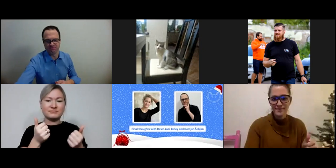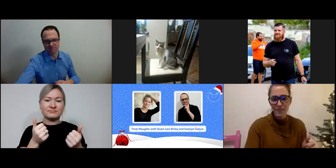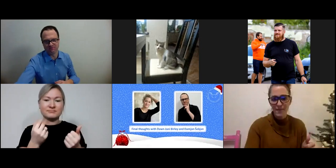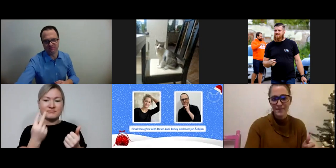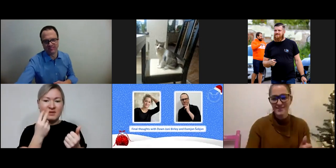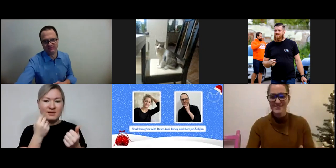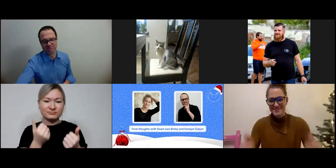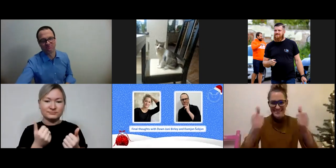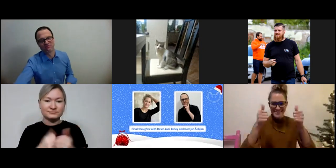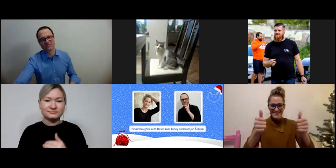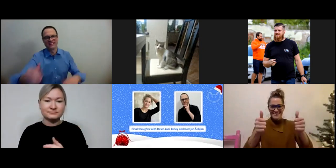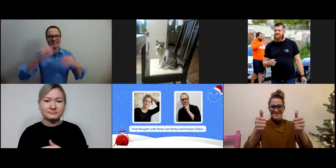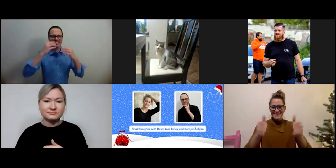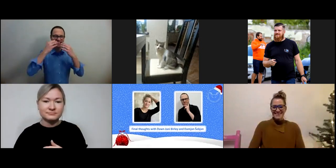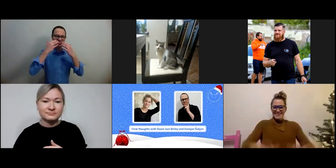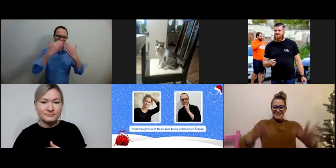Dawn.